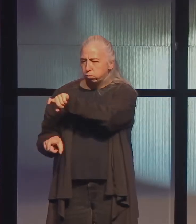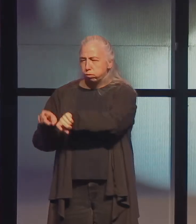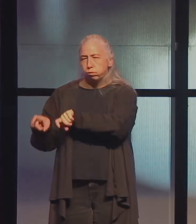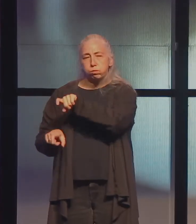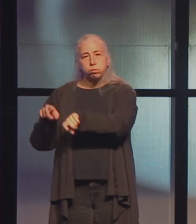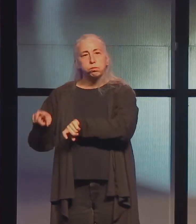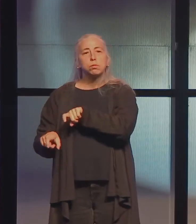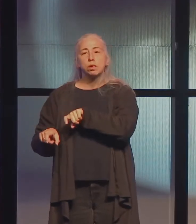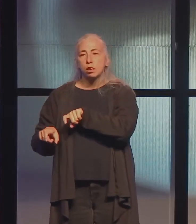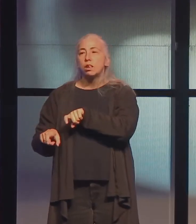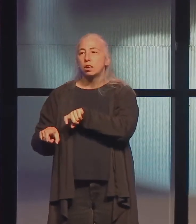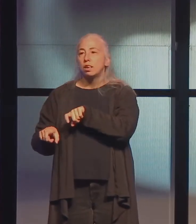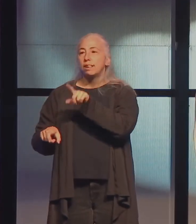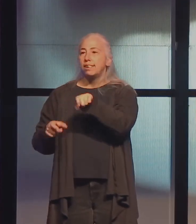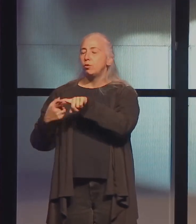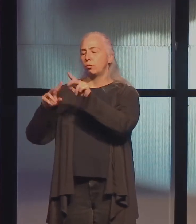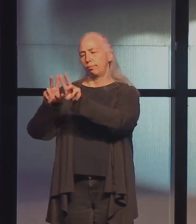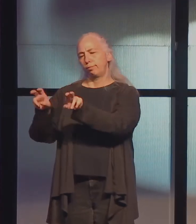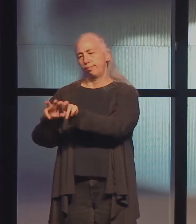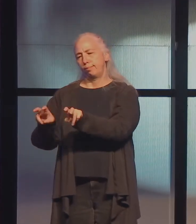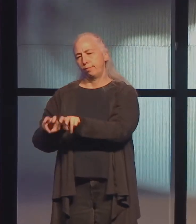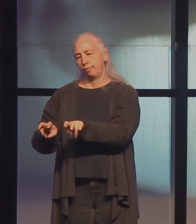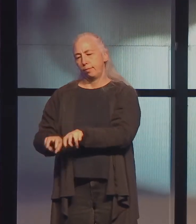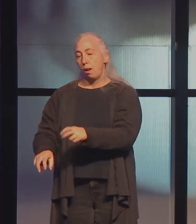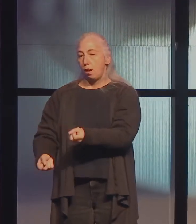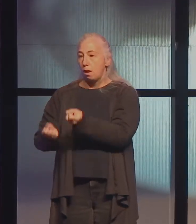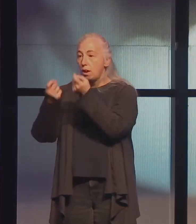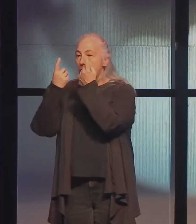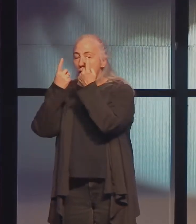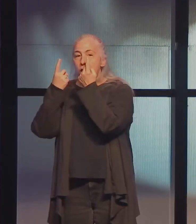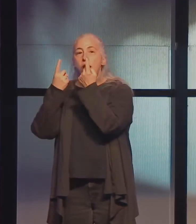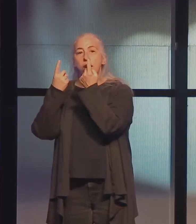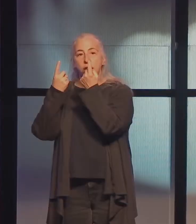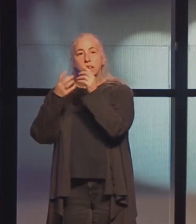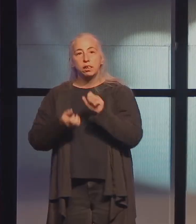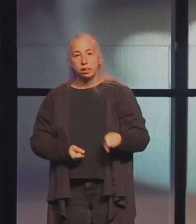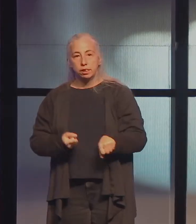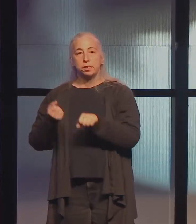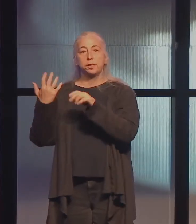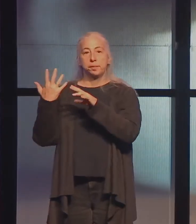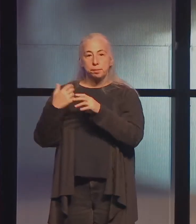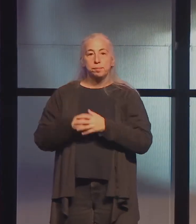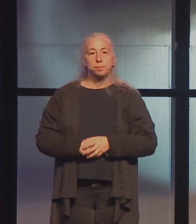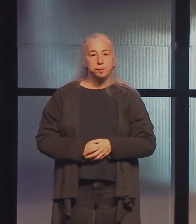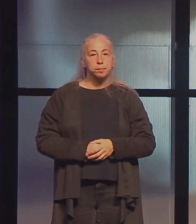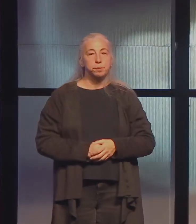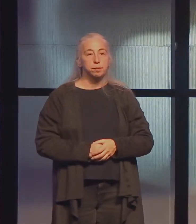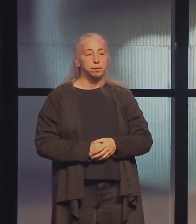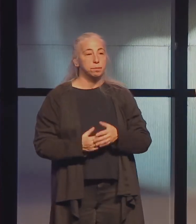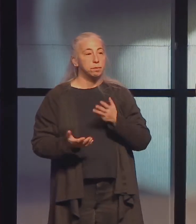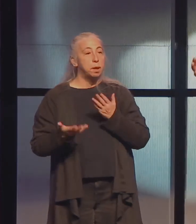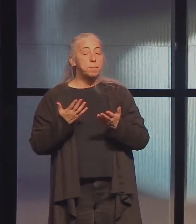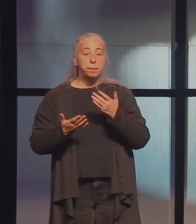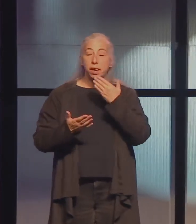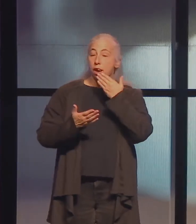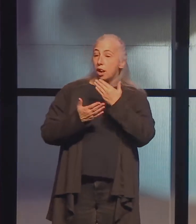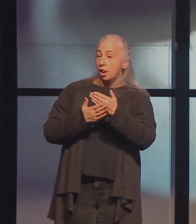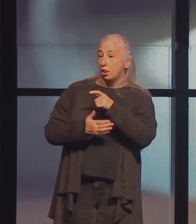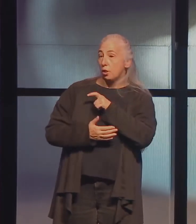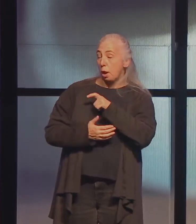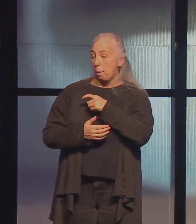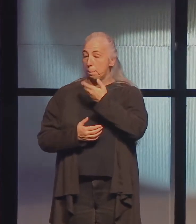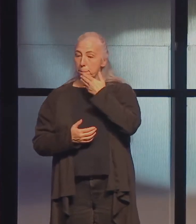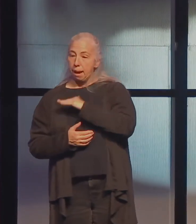tough, poignant questions. Maybe it's time to play good cop, bad cop. Maybe you start off nice and